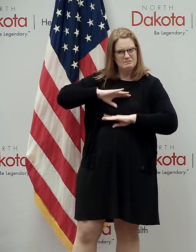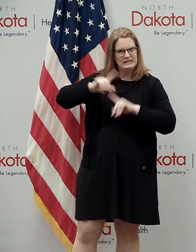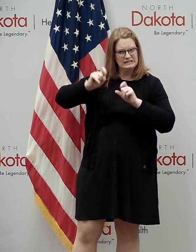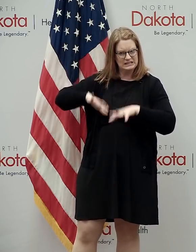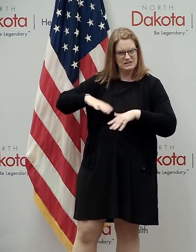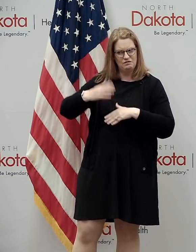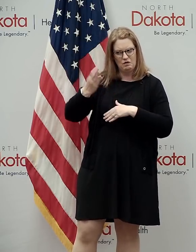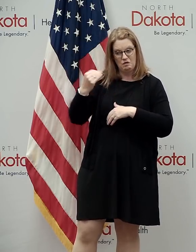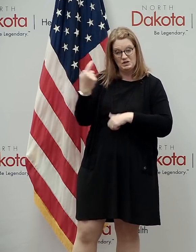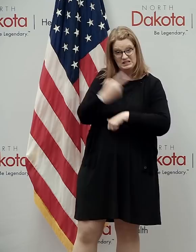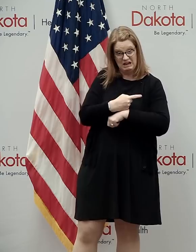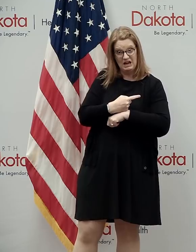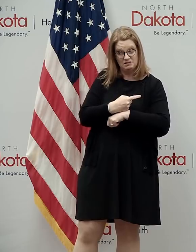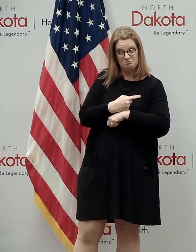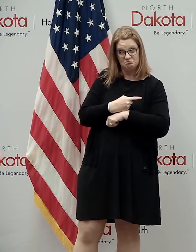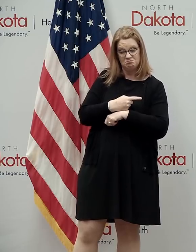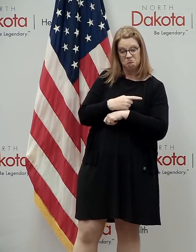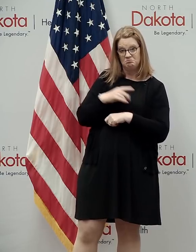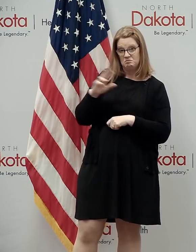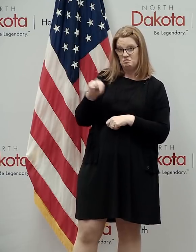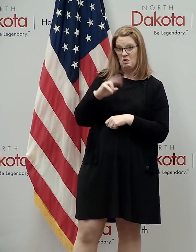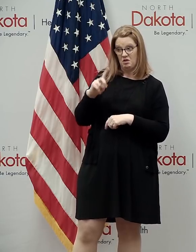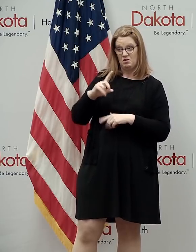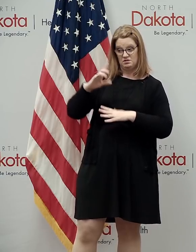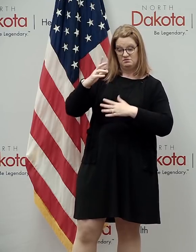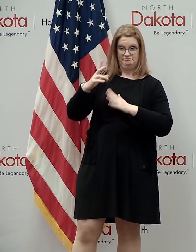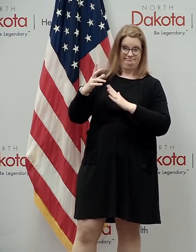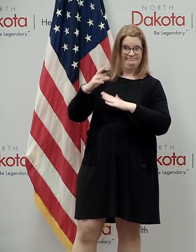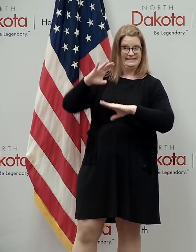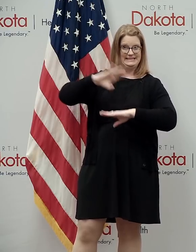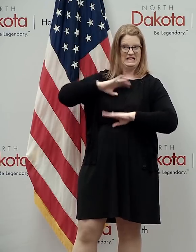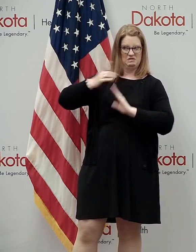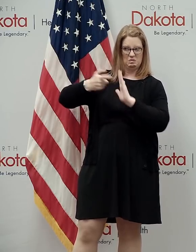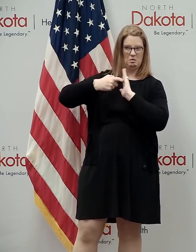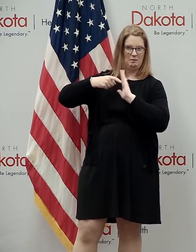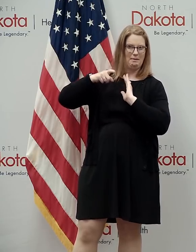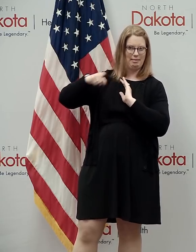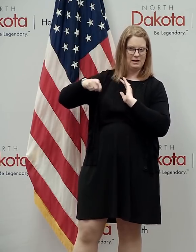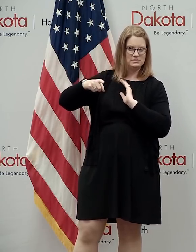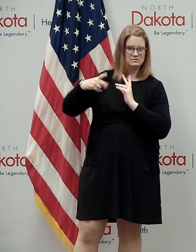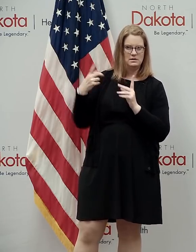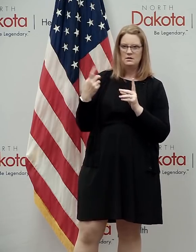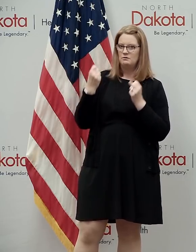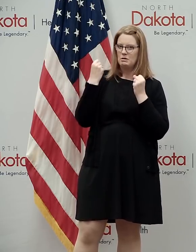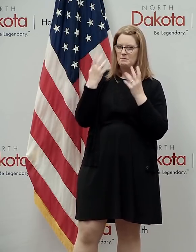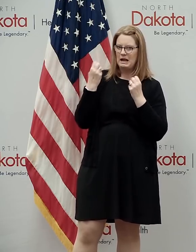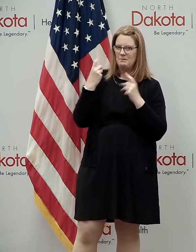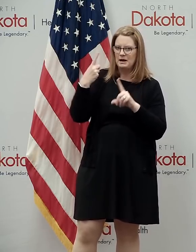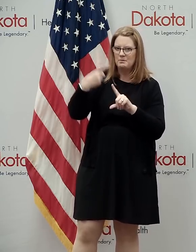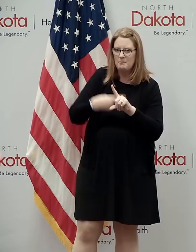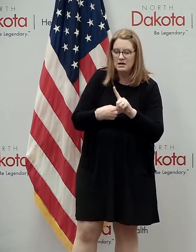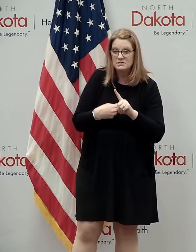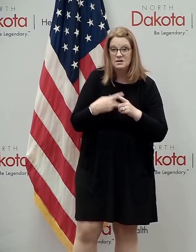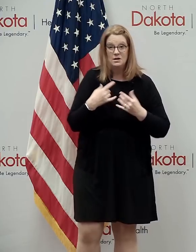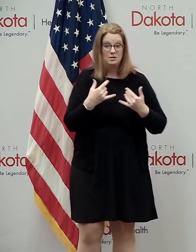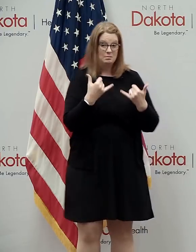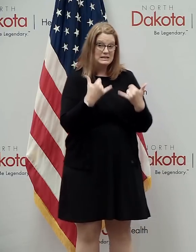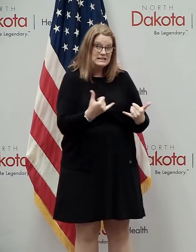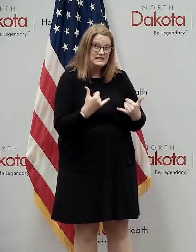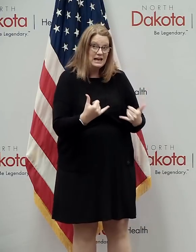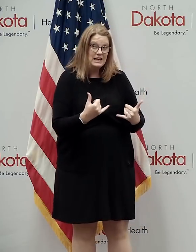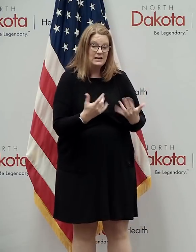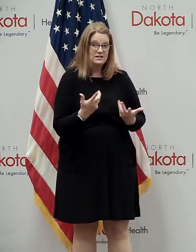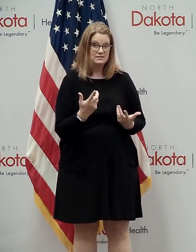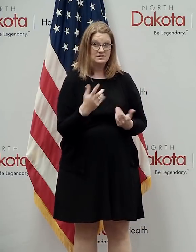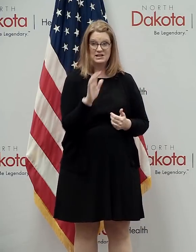have been under that standard. North Dakota has been under that level for months and months. But even as we sit here today, there are